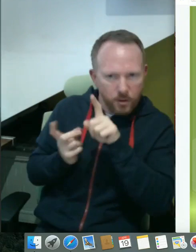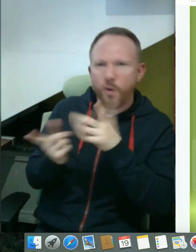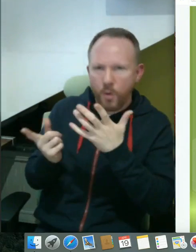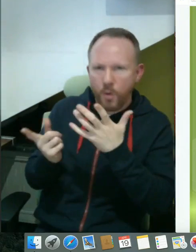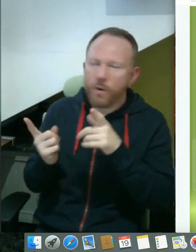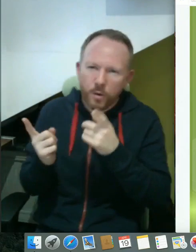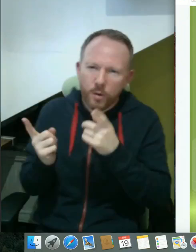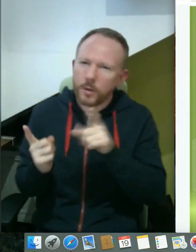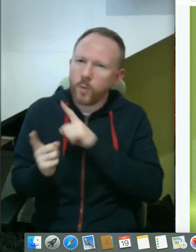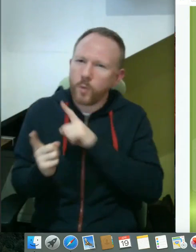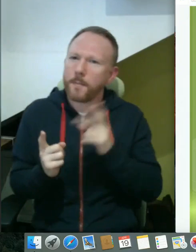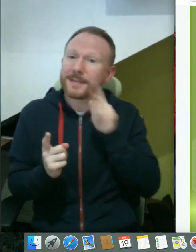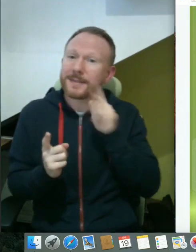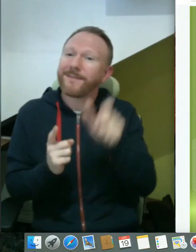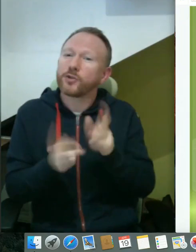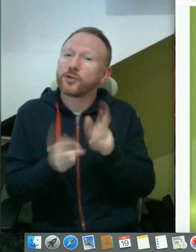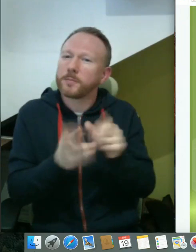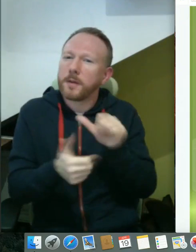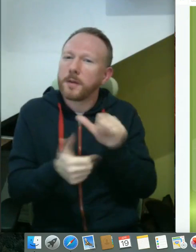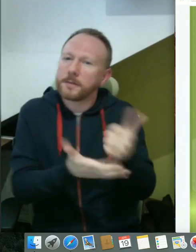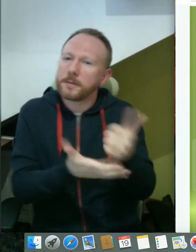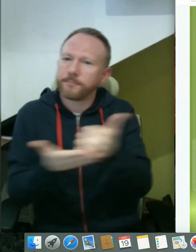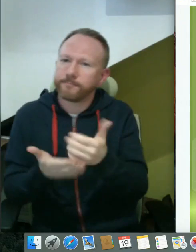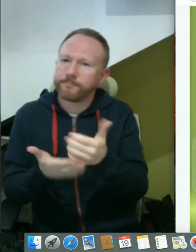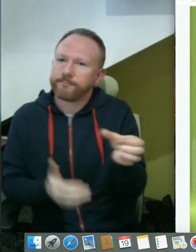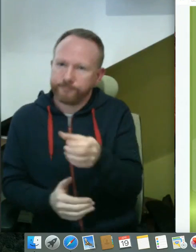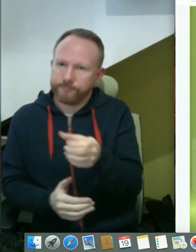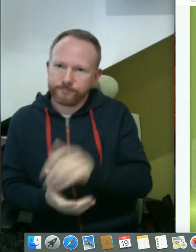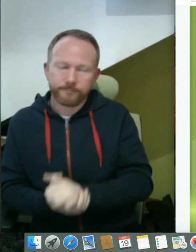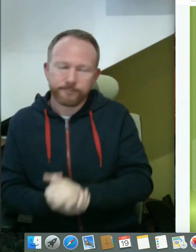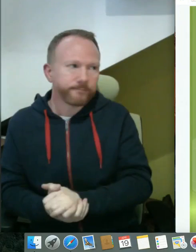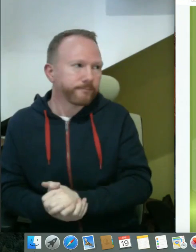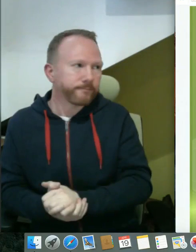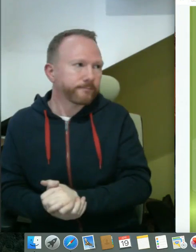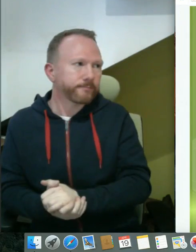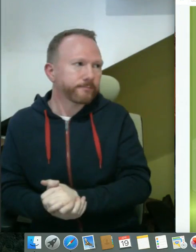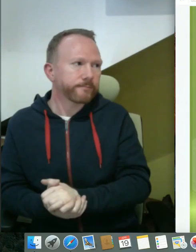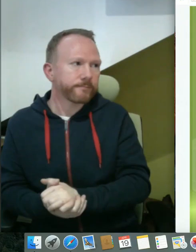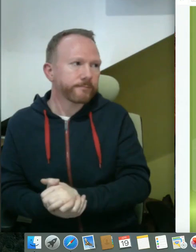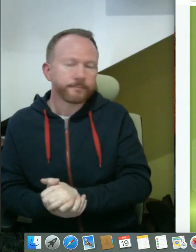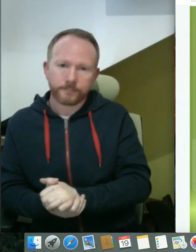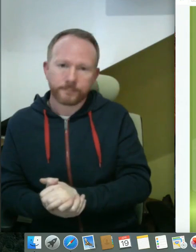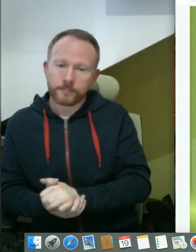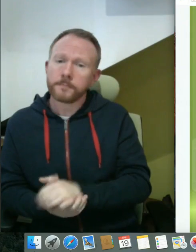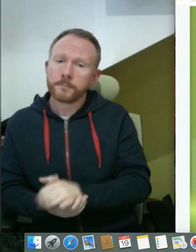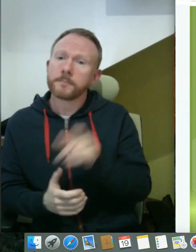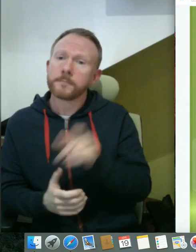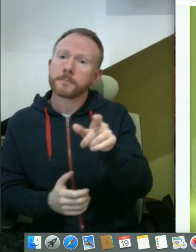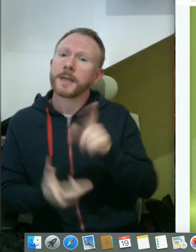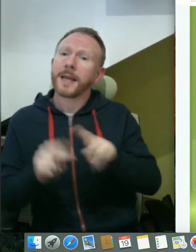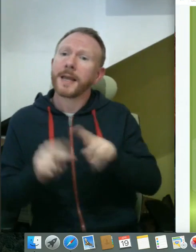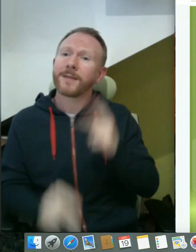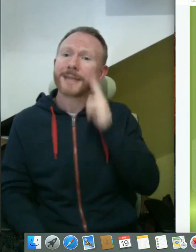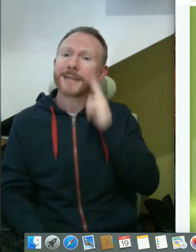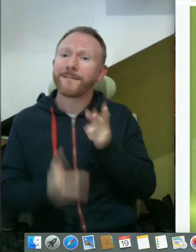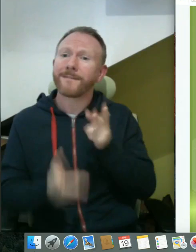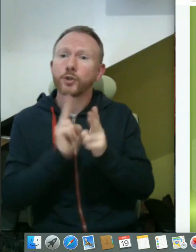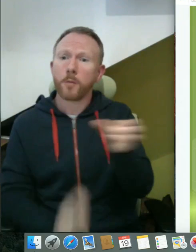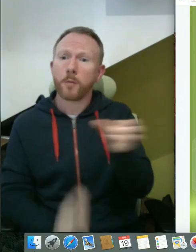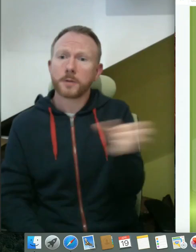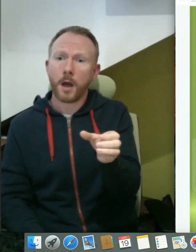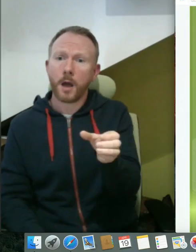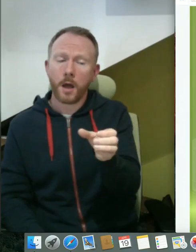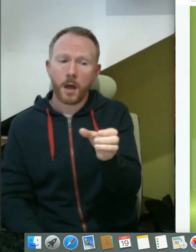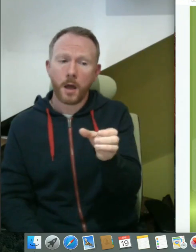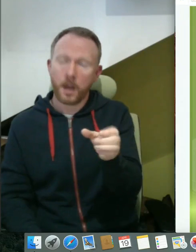guidelines point out that if a deaf interpreter has been engaged, then they should actually be present for all interactions with that